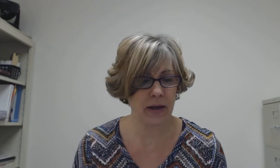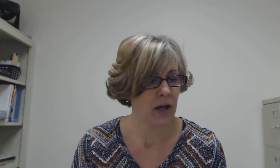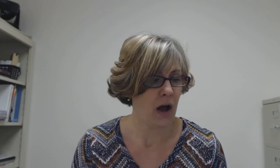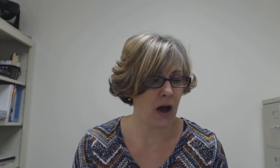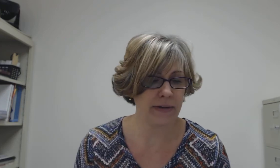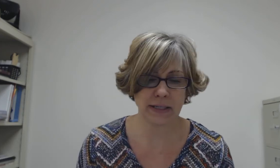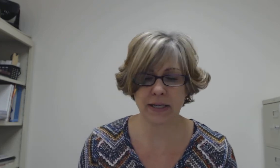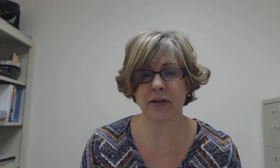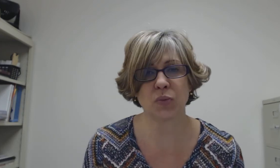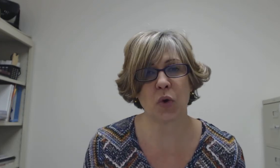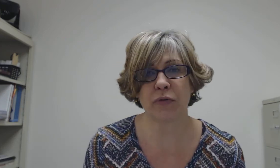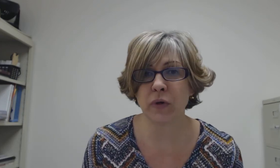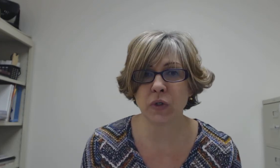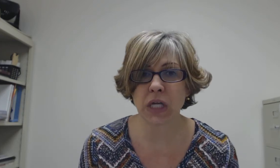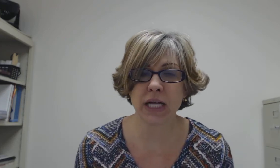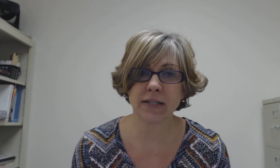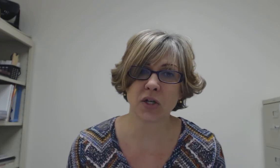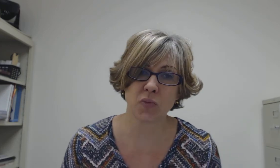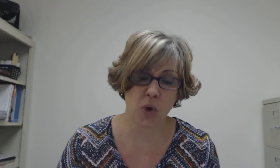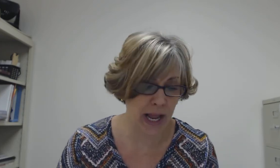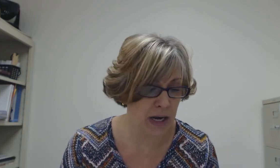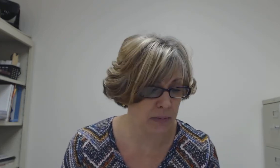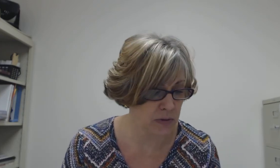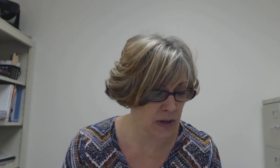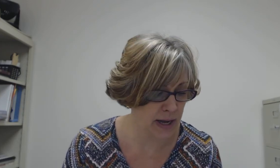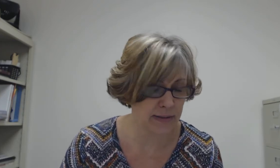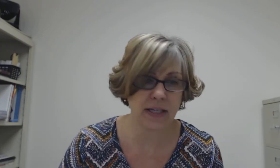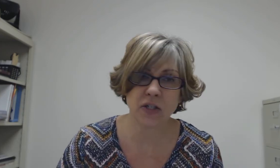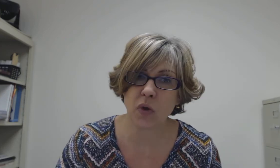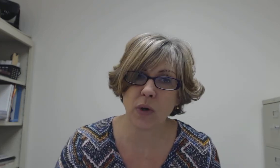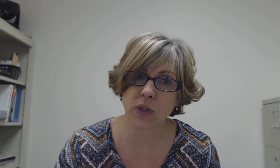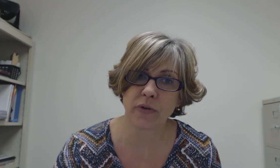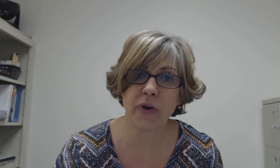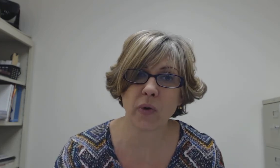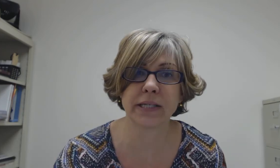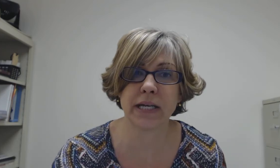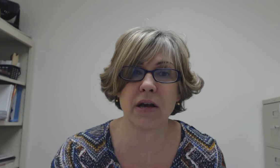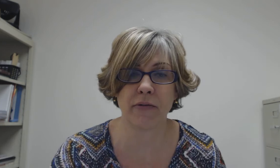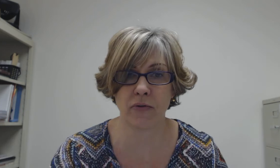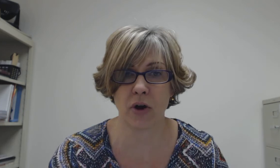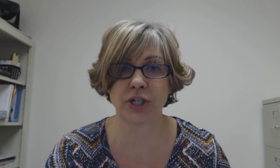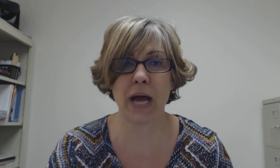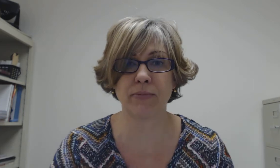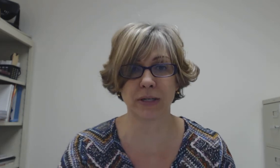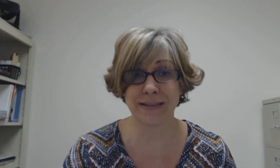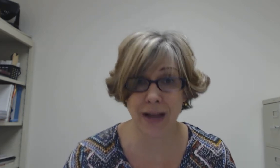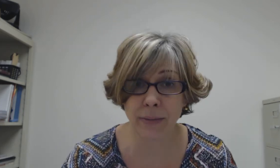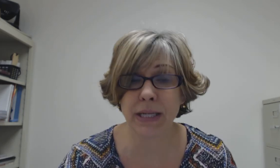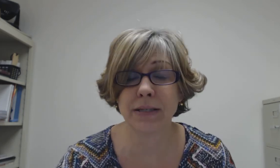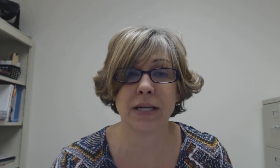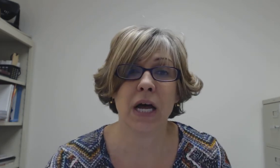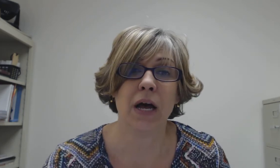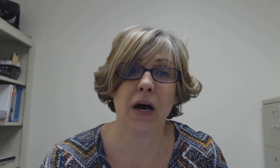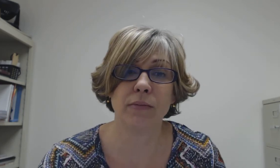then obviously there's more food signs, there's more animal signs. These are the ones we're focusing on for our chapter assignments.